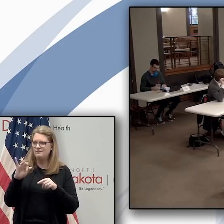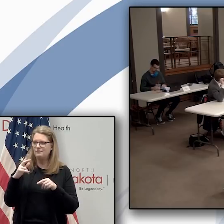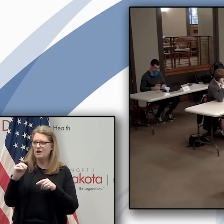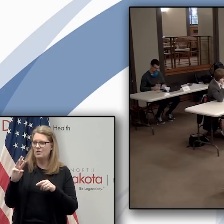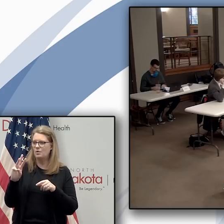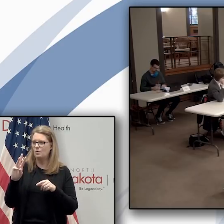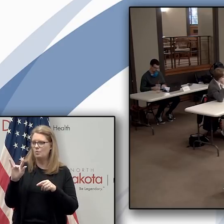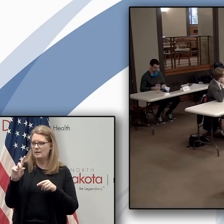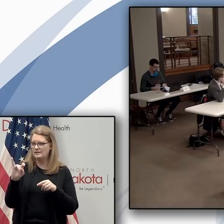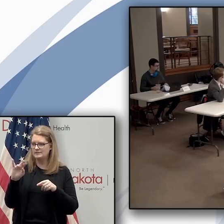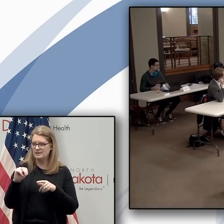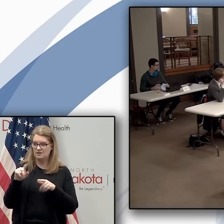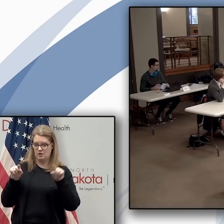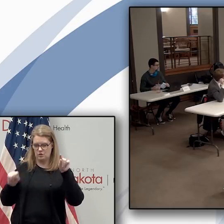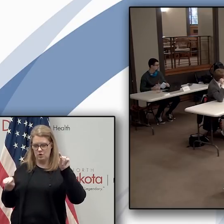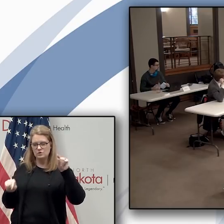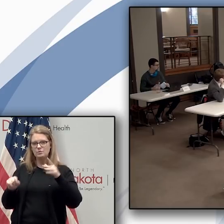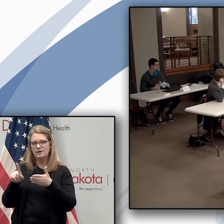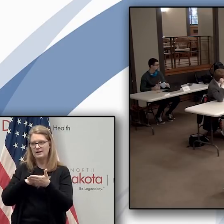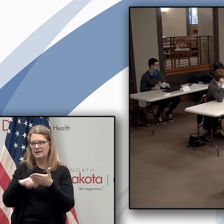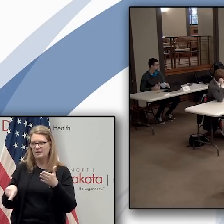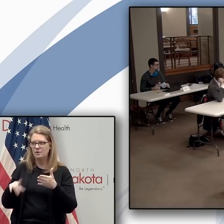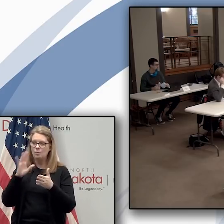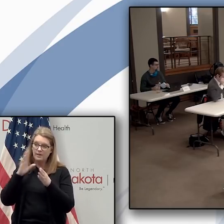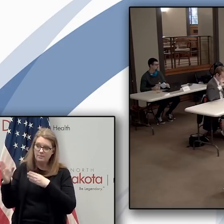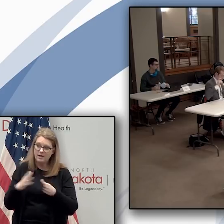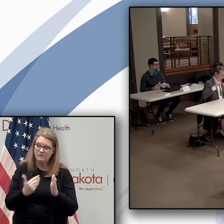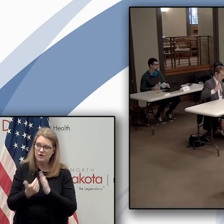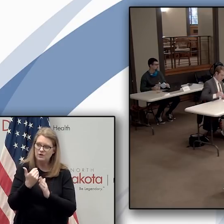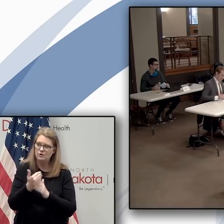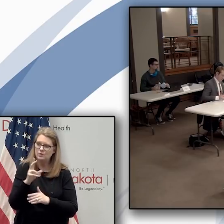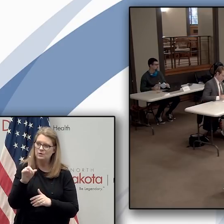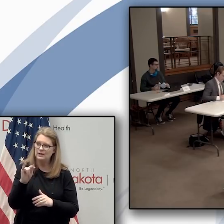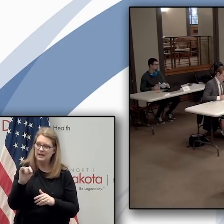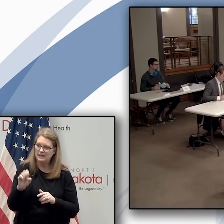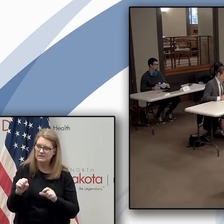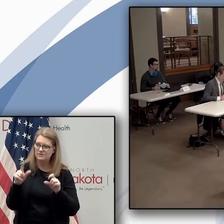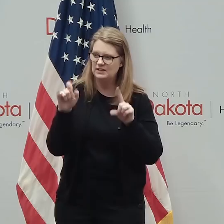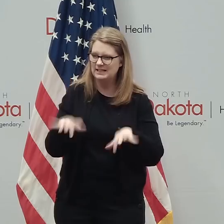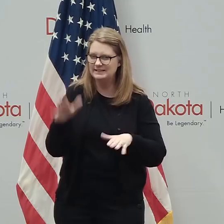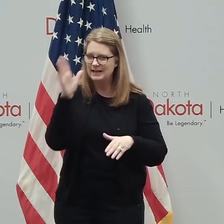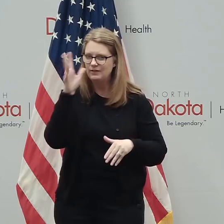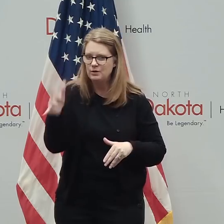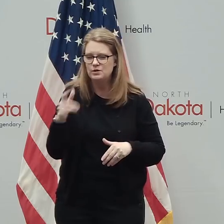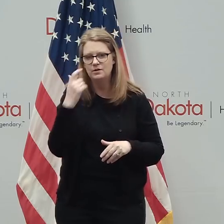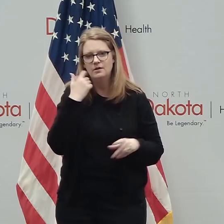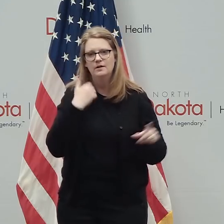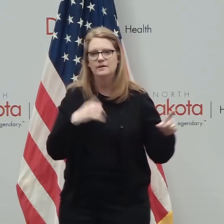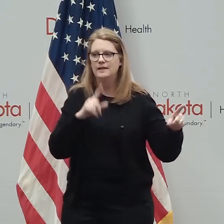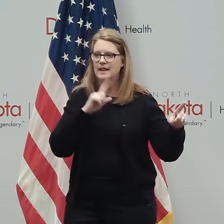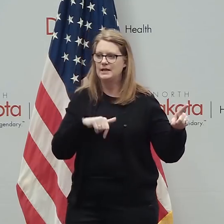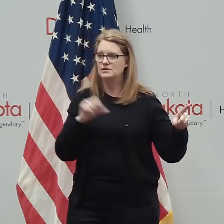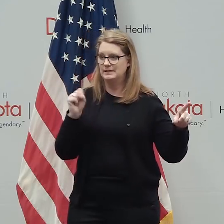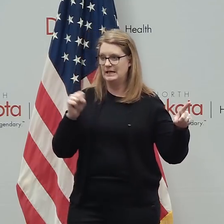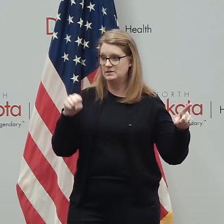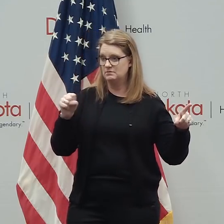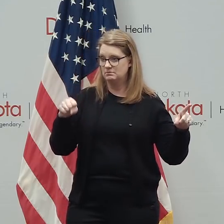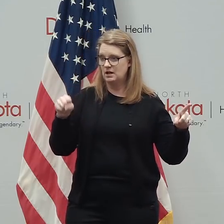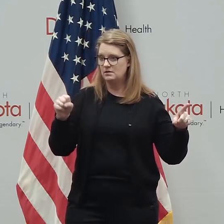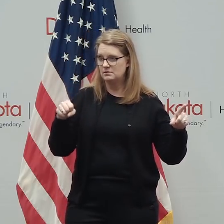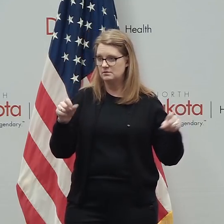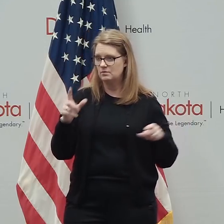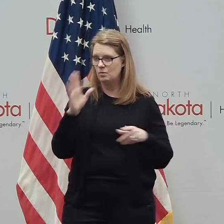will Department of Health plan for new dates in these locations for testing in the future? The answer to that question is